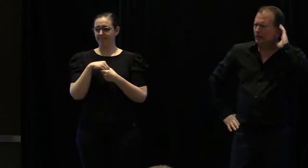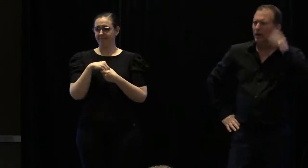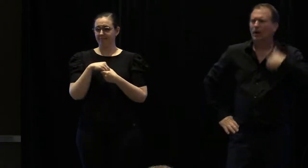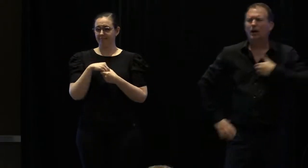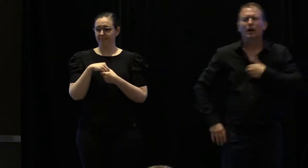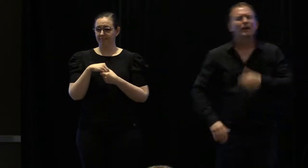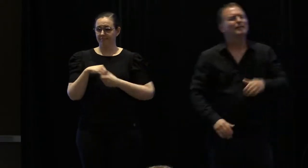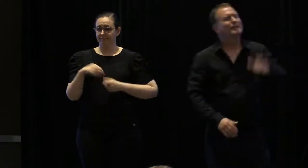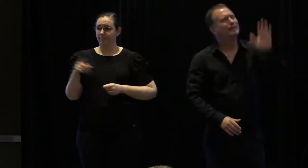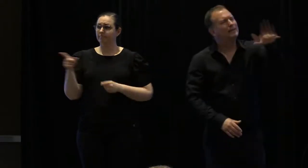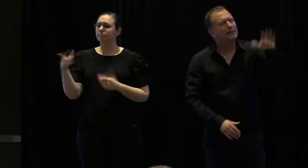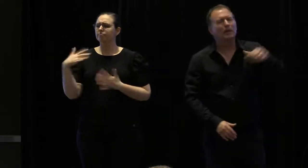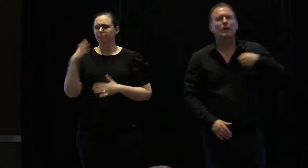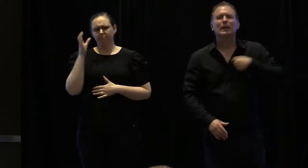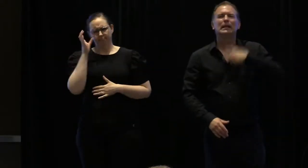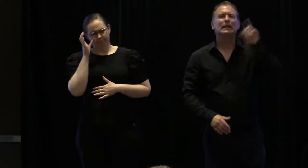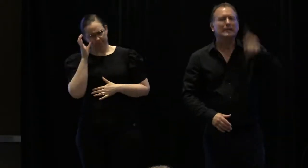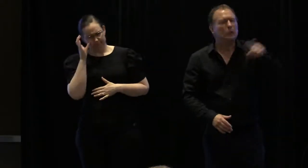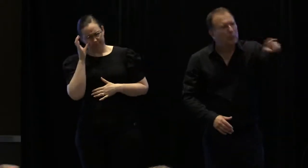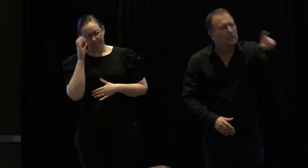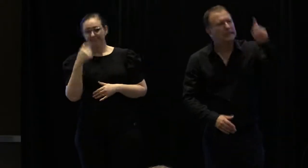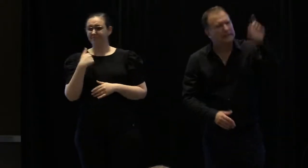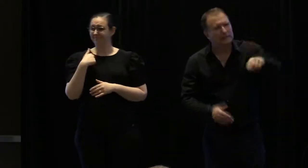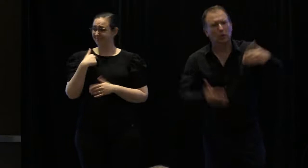Kieran listened.